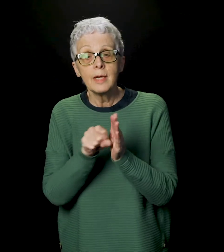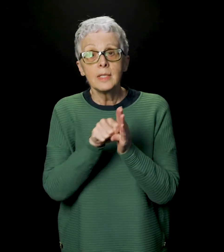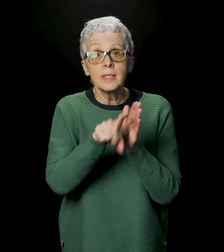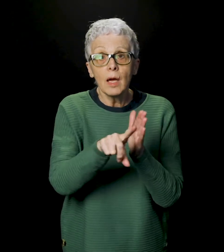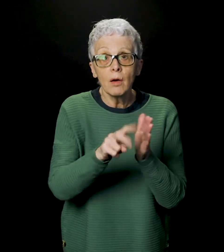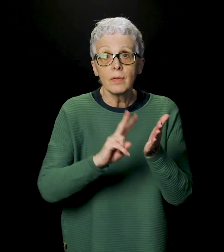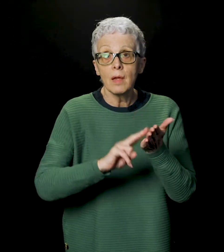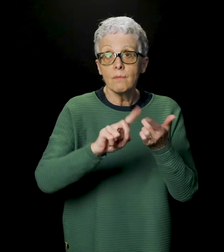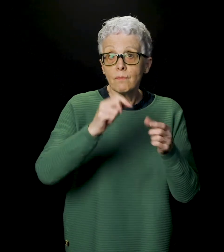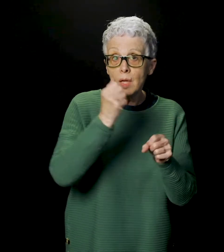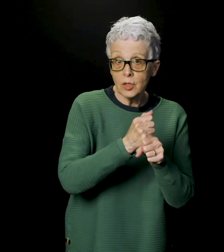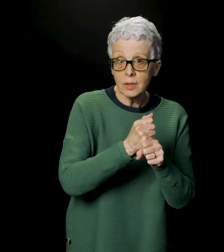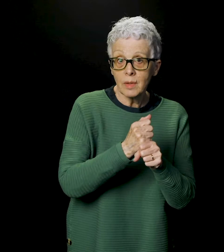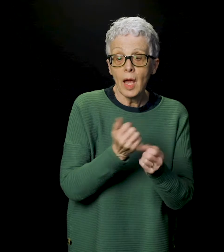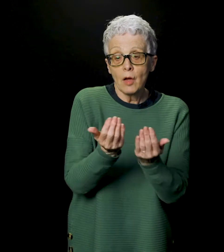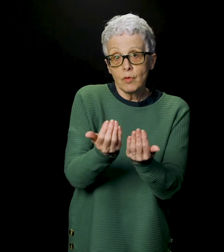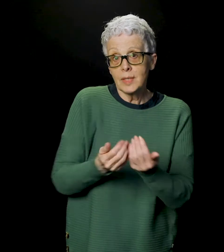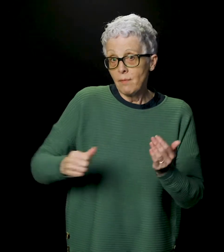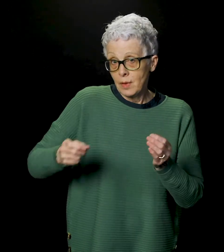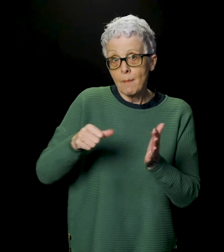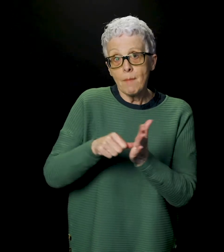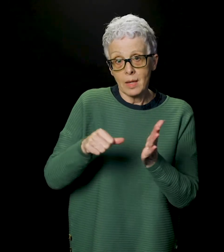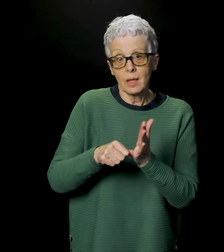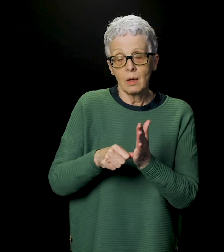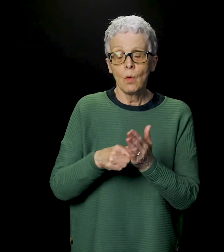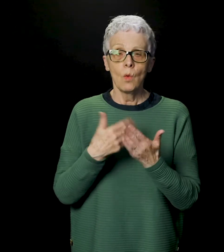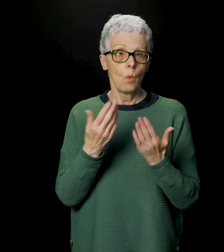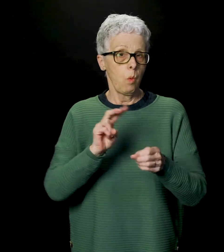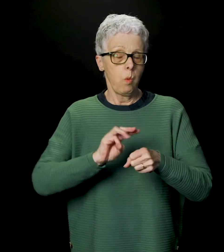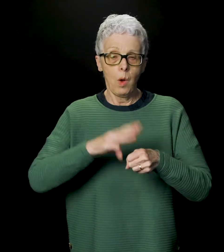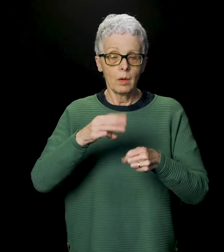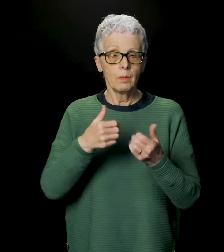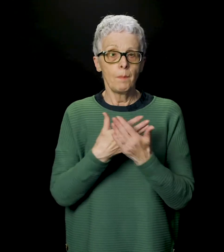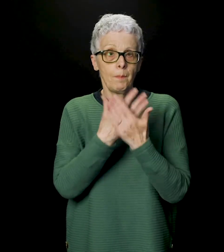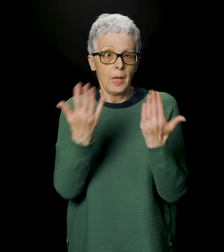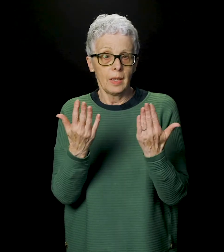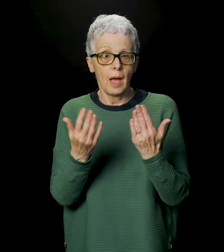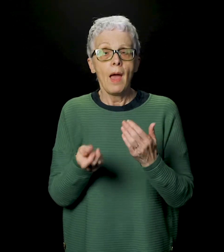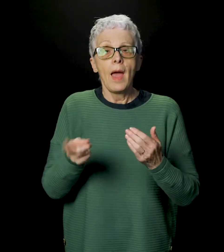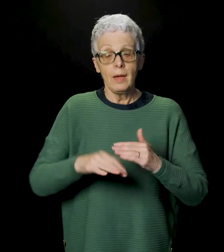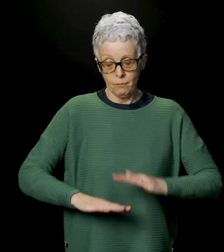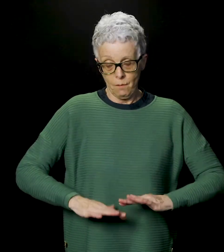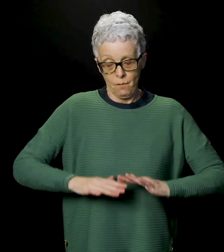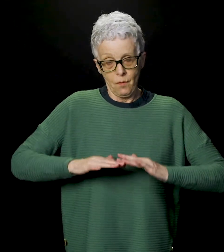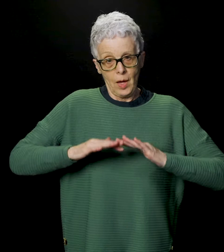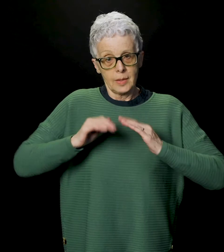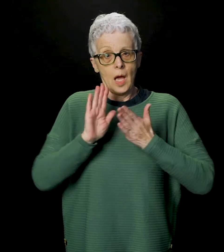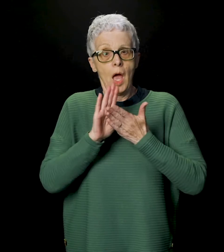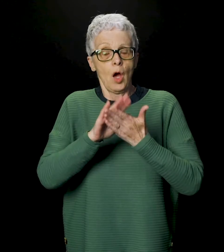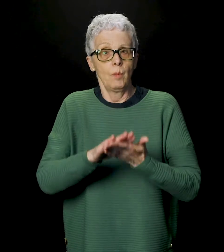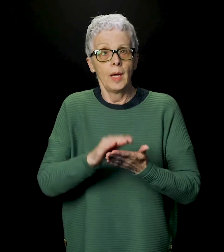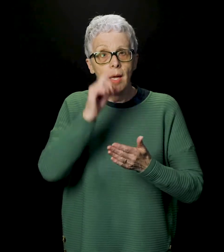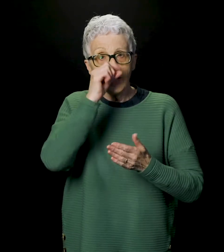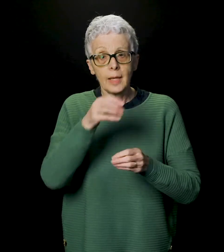and keep getting their income. So this was a very big thing. And also for the flood relief, they were able to